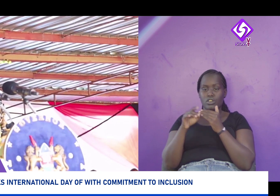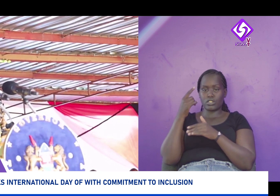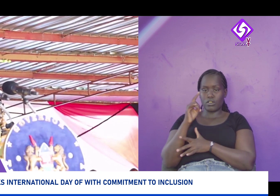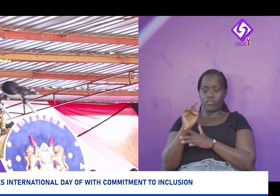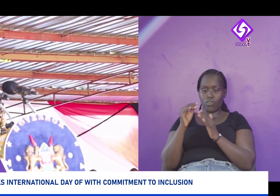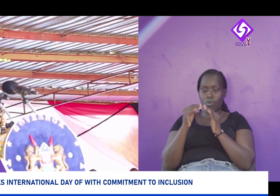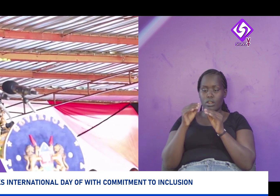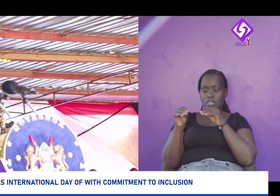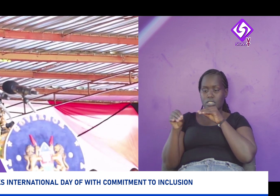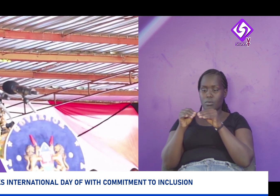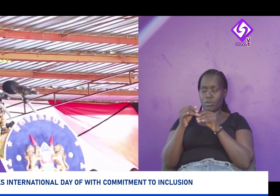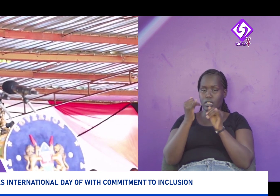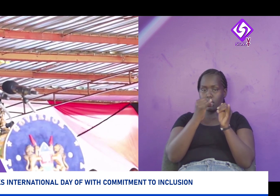individuals. Construction